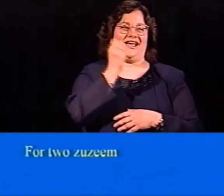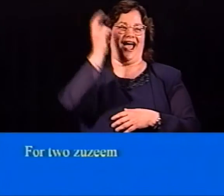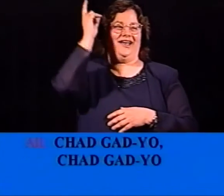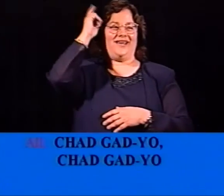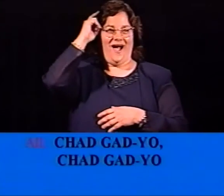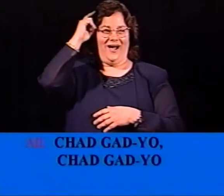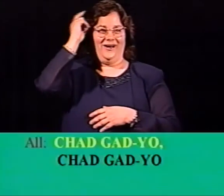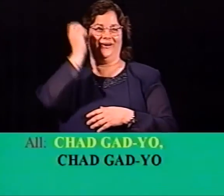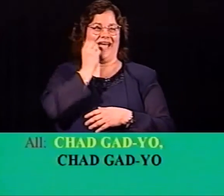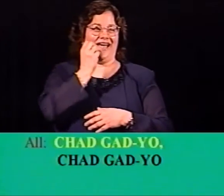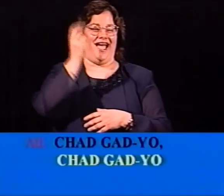gayo.